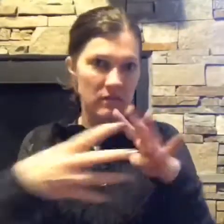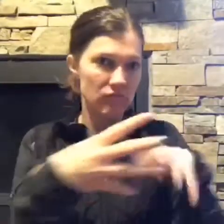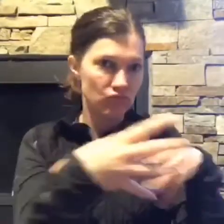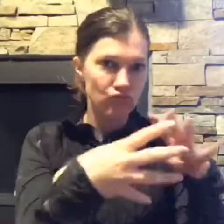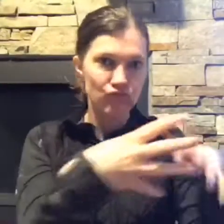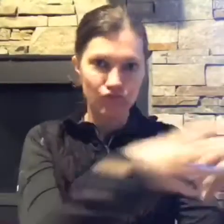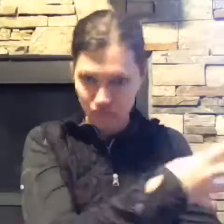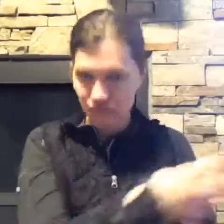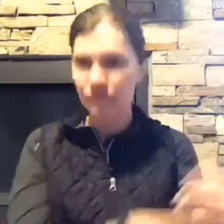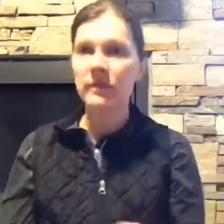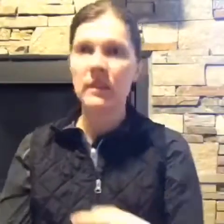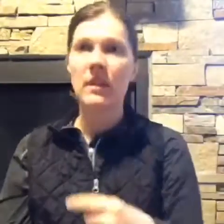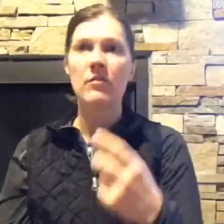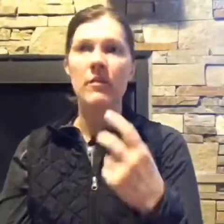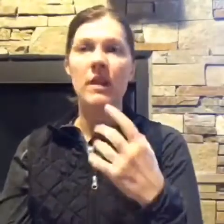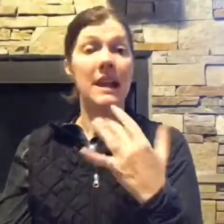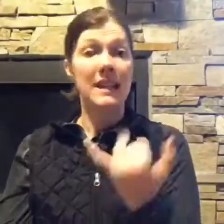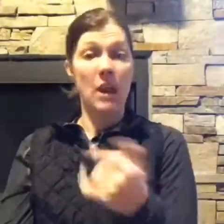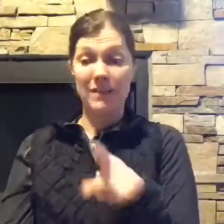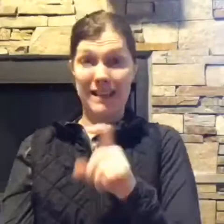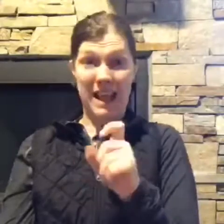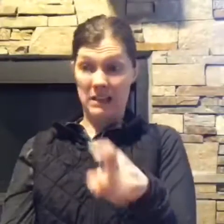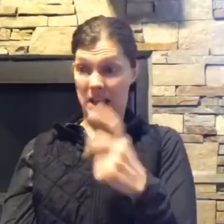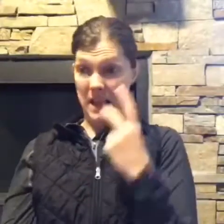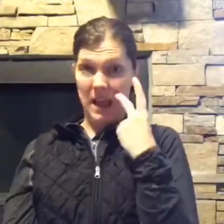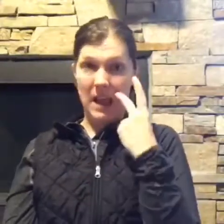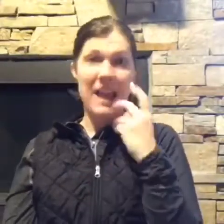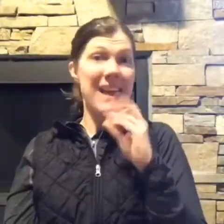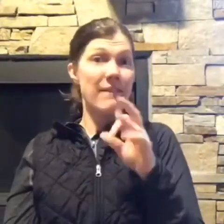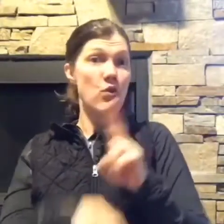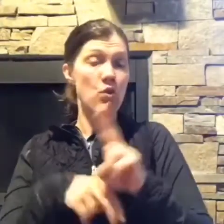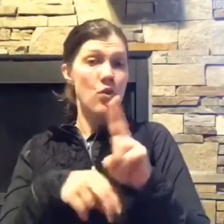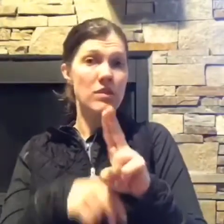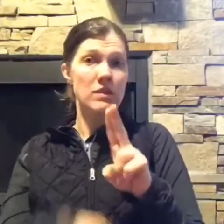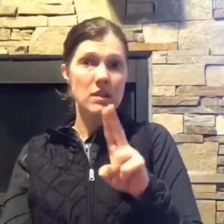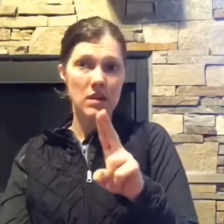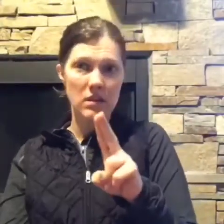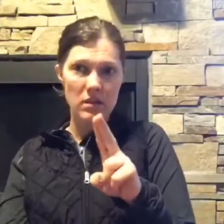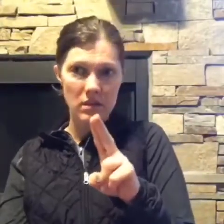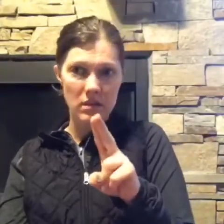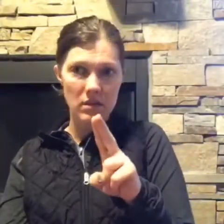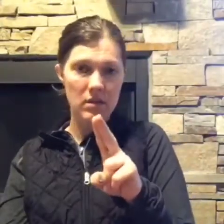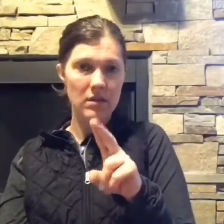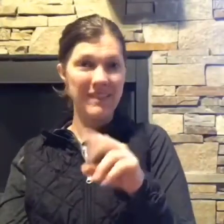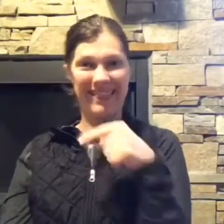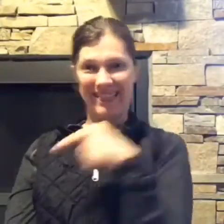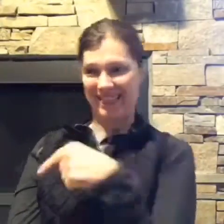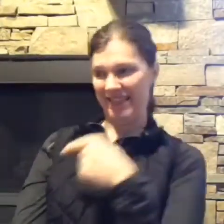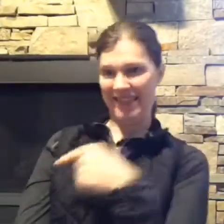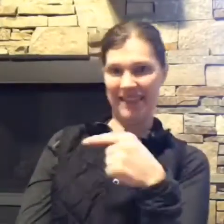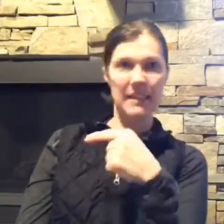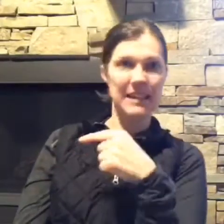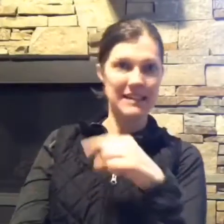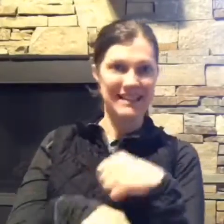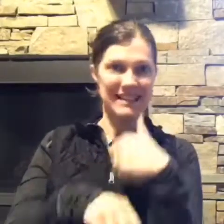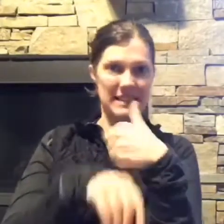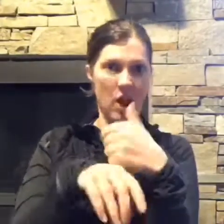this. Like, hey, if it's in the form y equals ax squared plus c, okay, if the values of